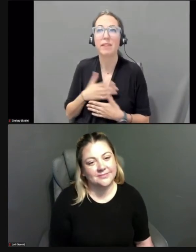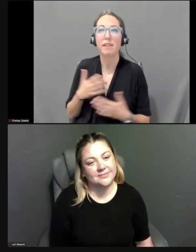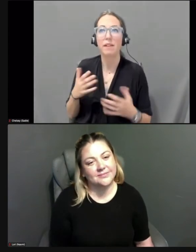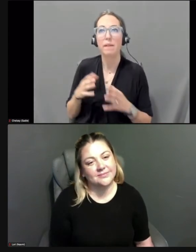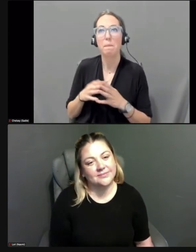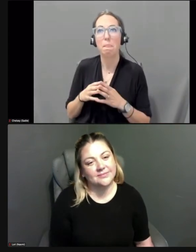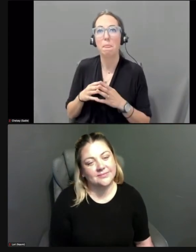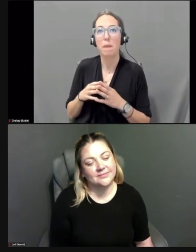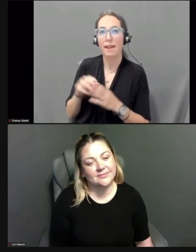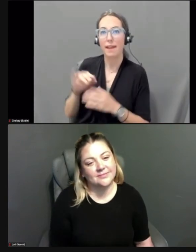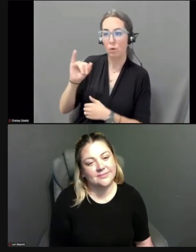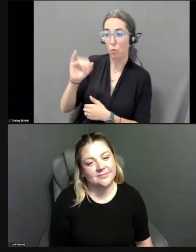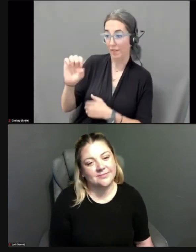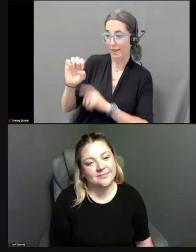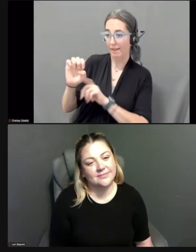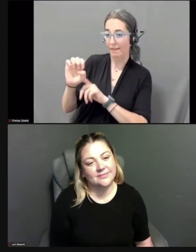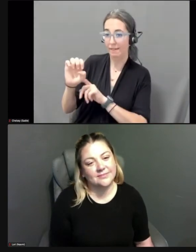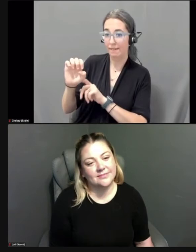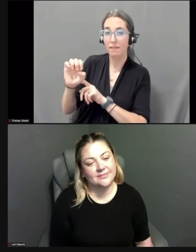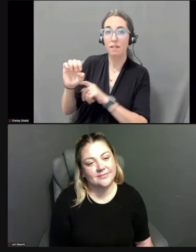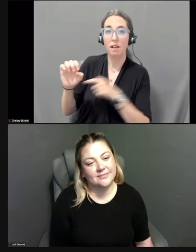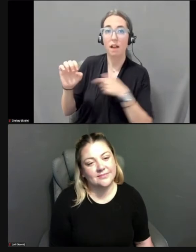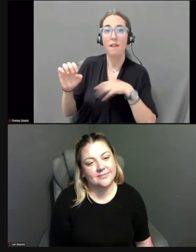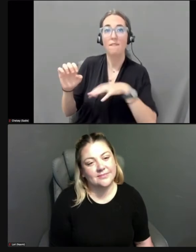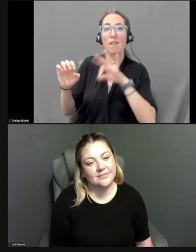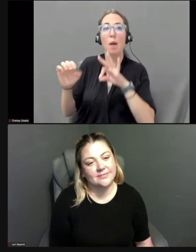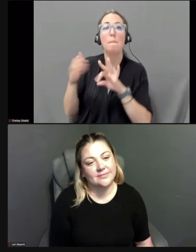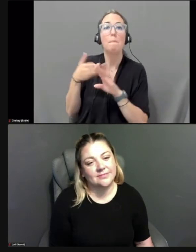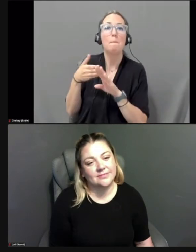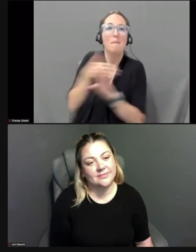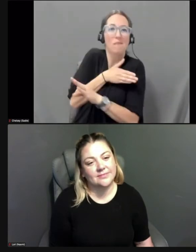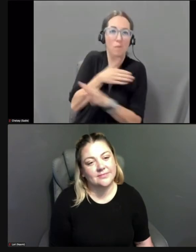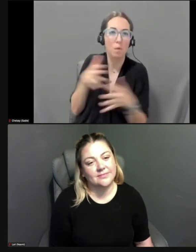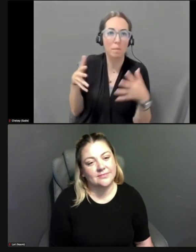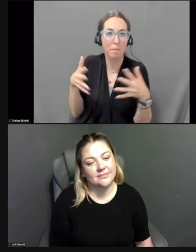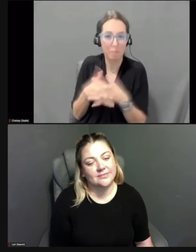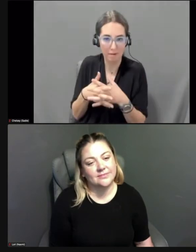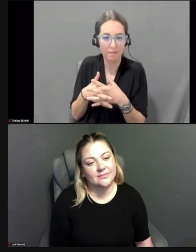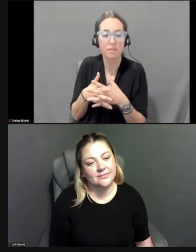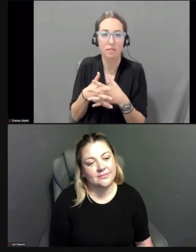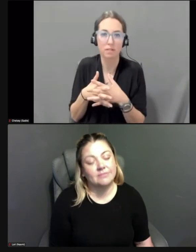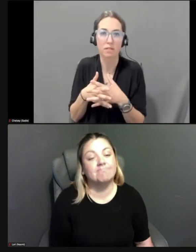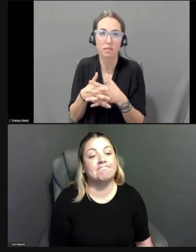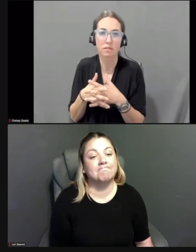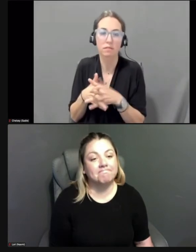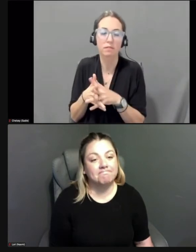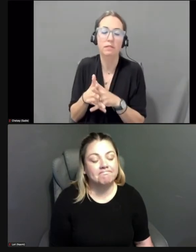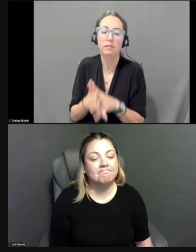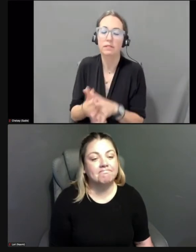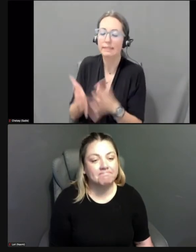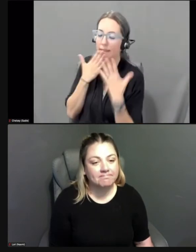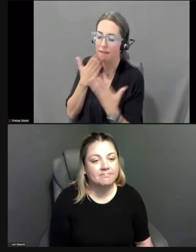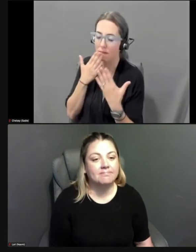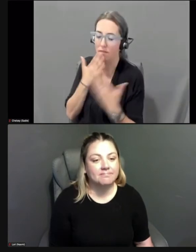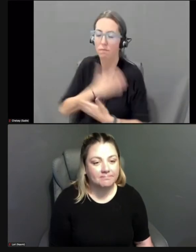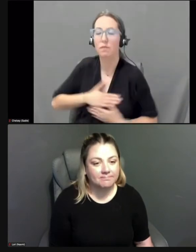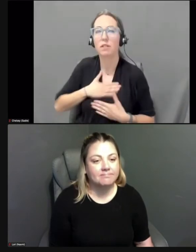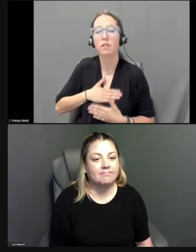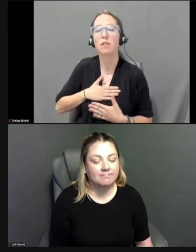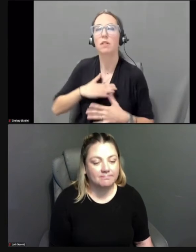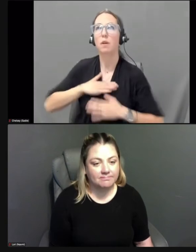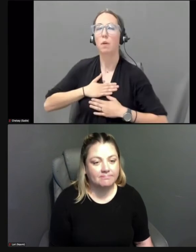intuitive eating before I got pregnant. Going through pregnancy and postpartum and